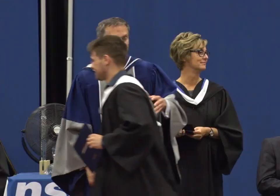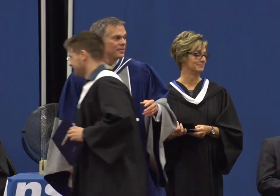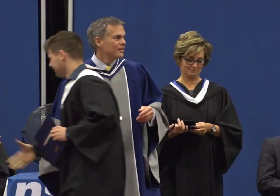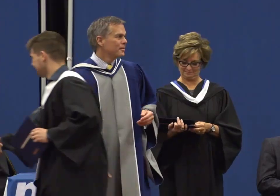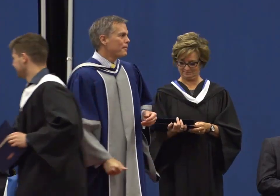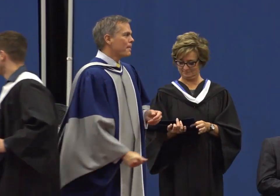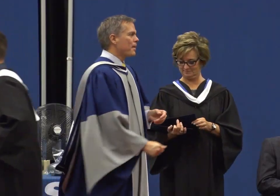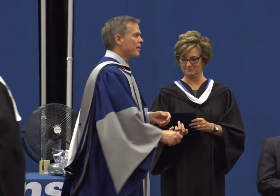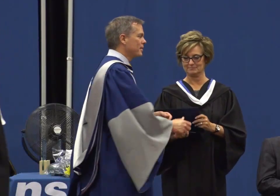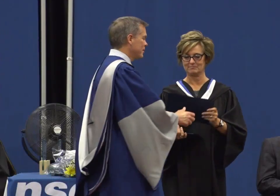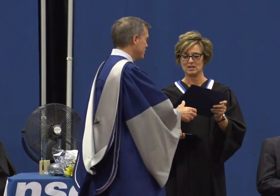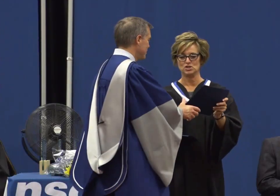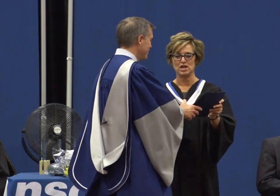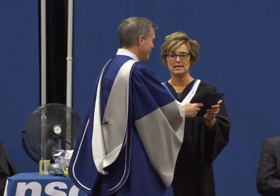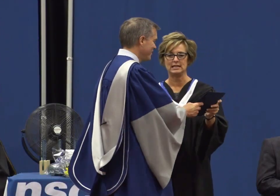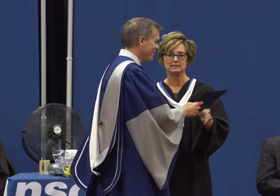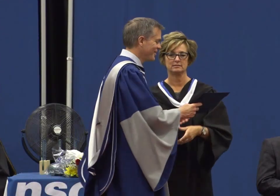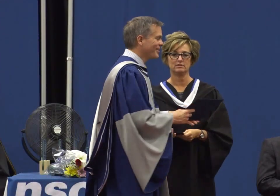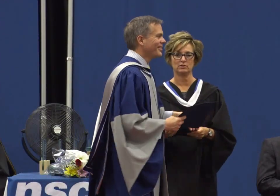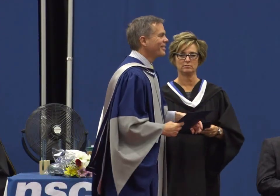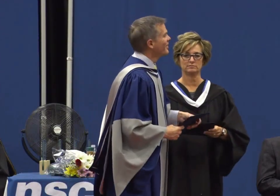With honors, Jacob Prest.